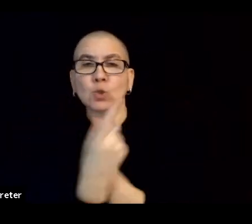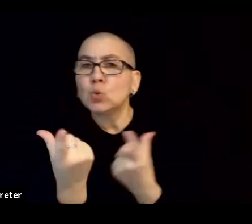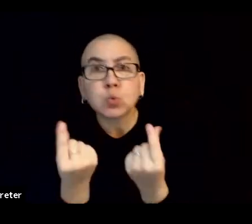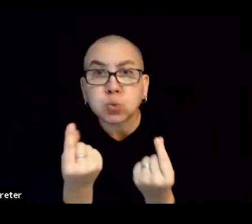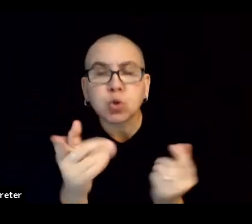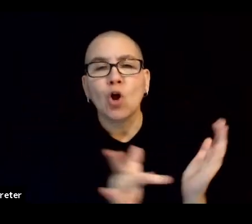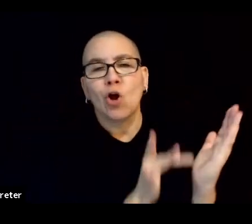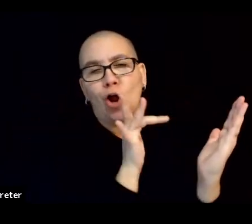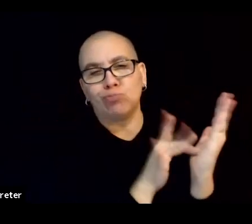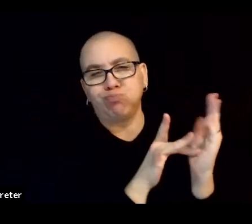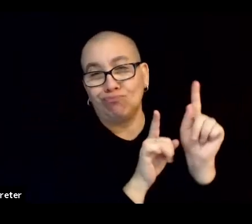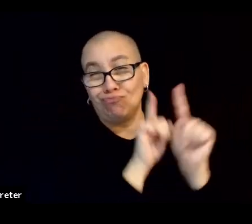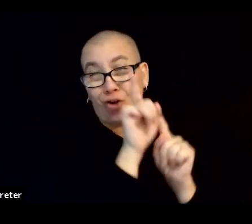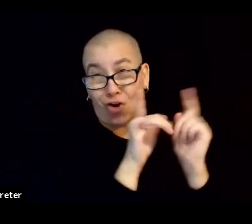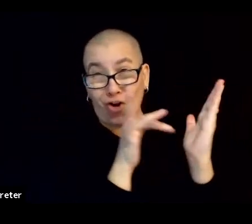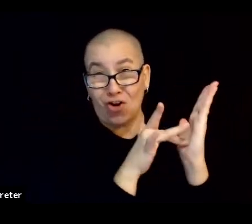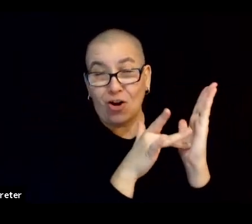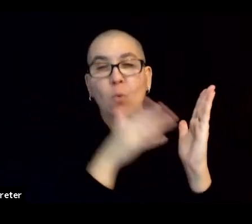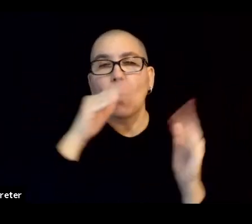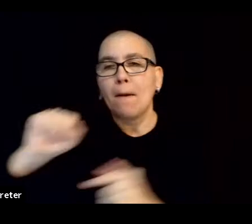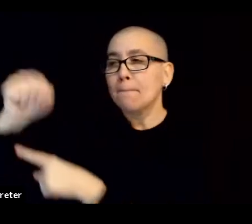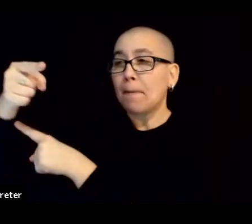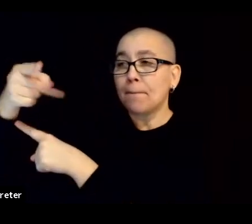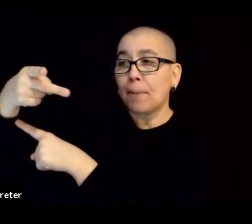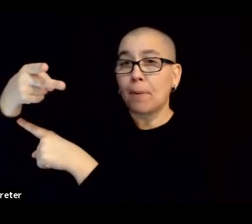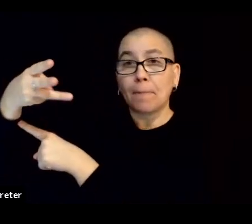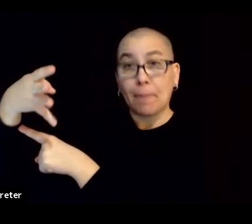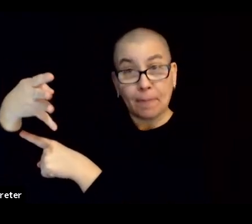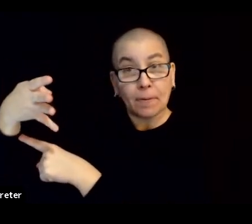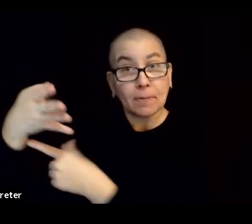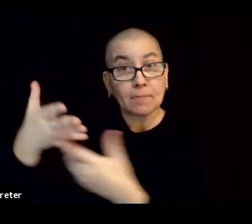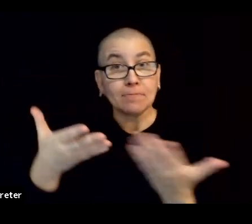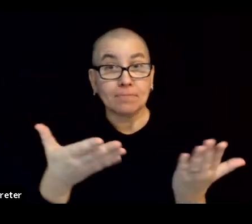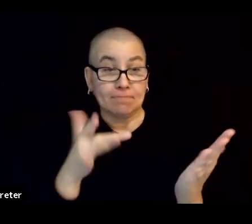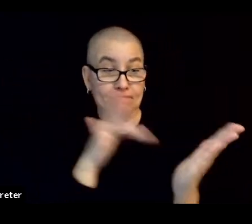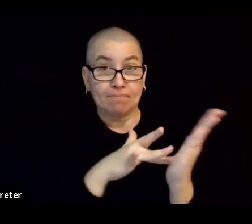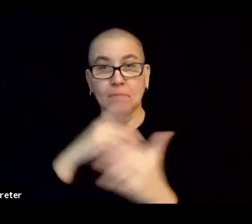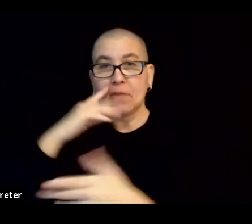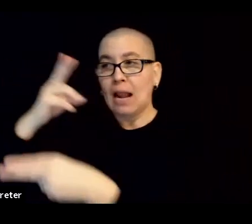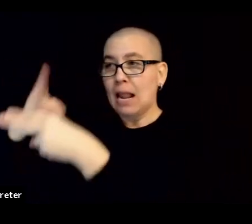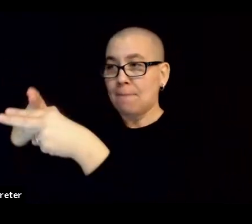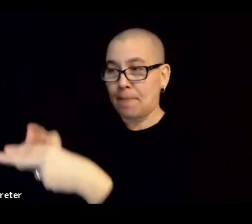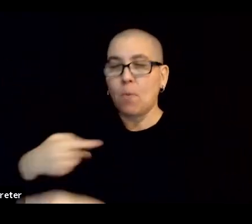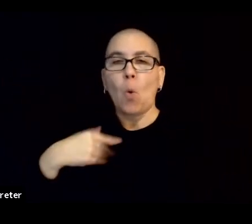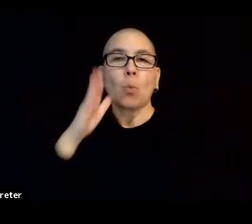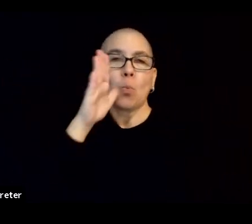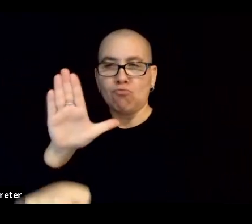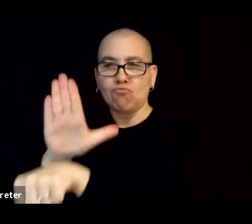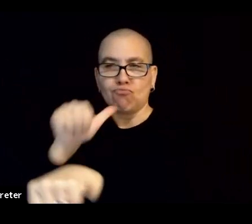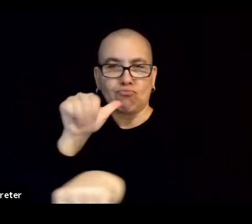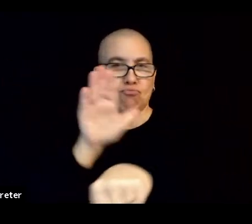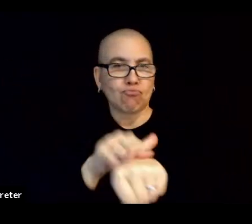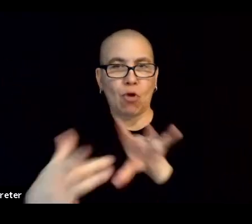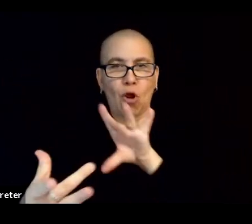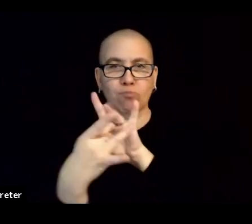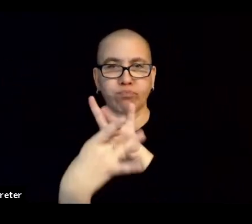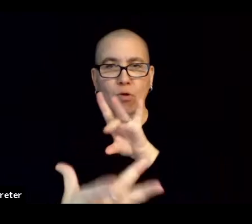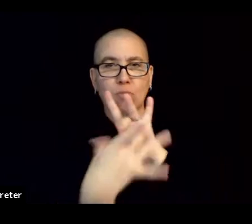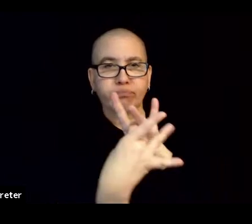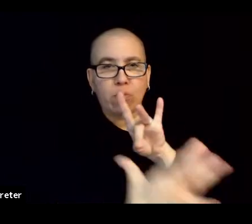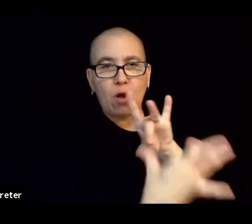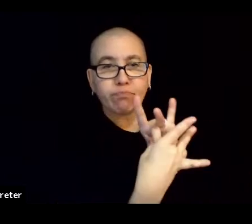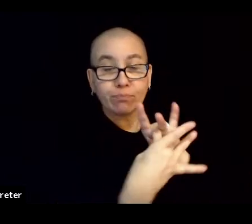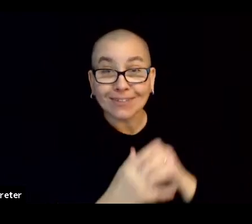Again, in order to ask a question, press star, then the number 1 on your telephone keypad. We'll pause for just a moment to compile the Q&A